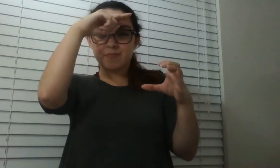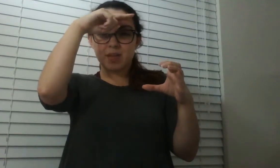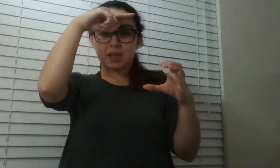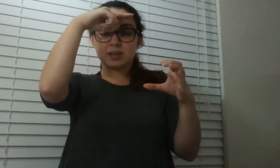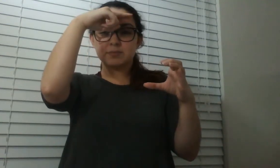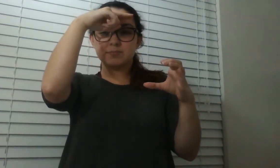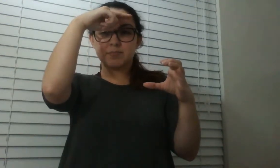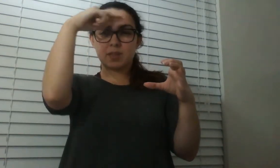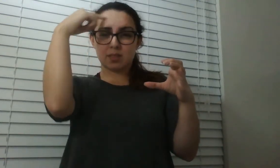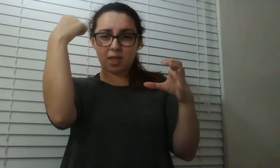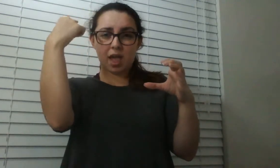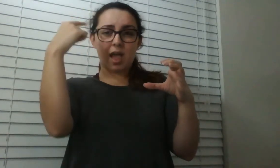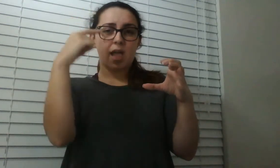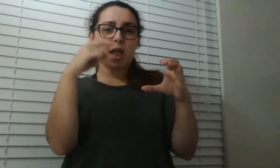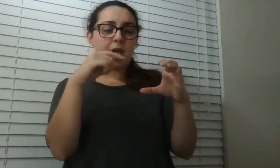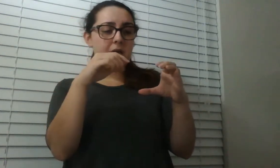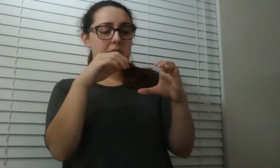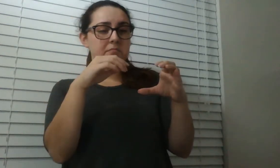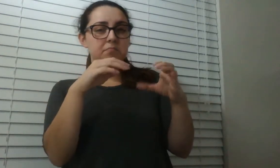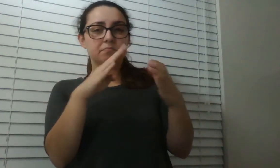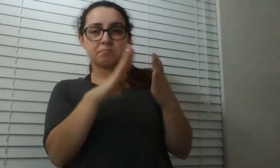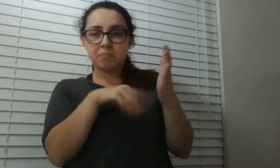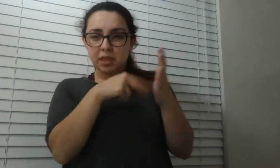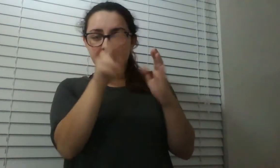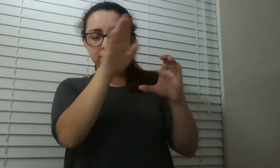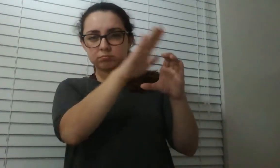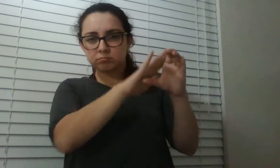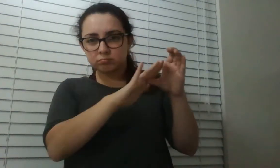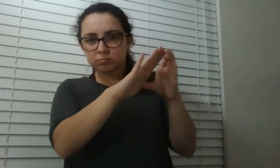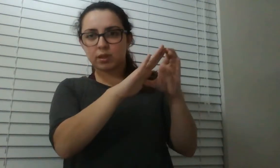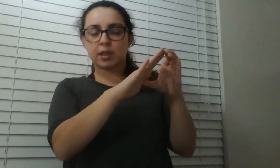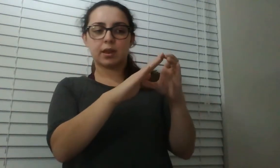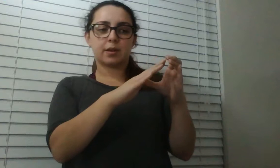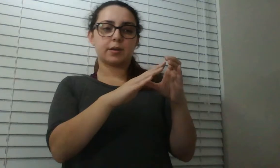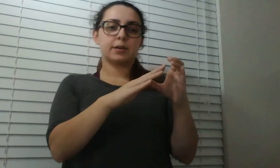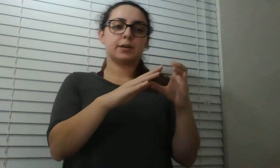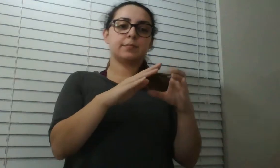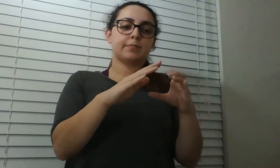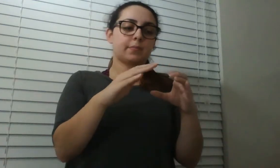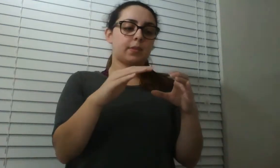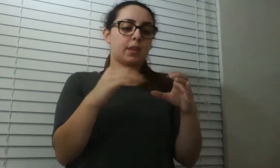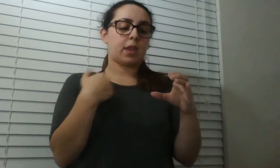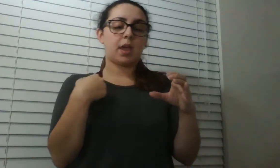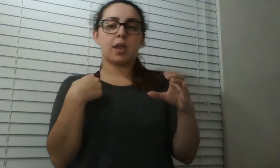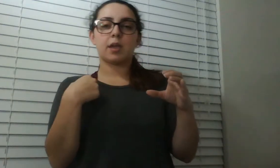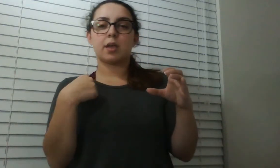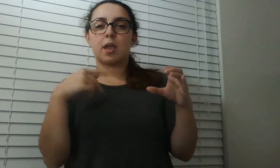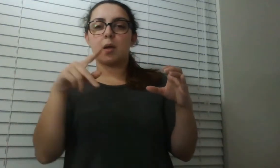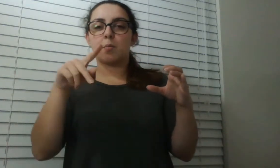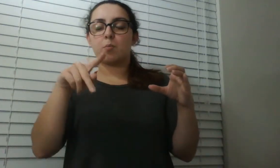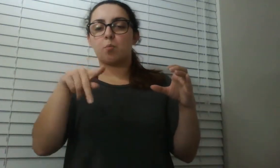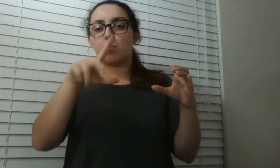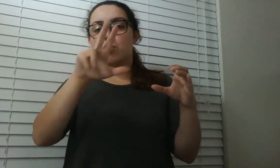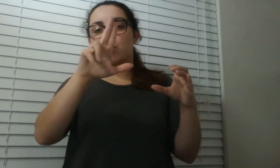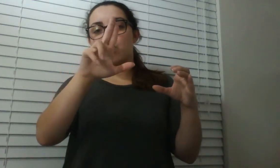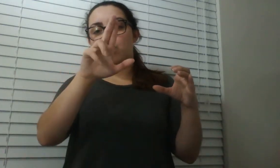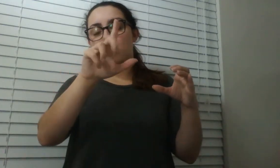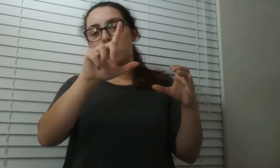early Pueblo people, cliff dwellers, people who lived out in that desert 1,000 years ago. And as he looked closer, he could see that this